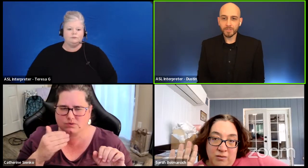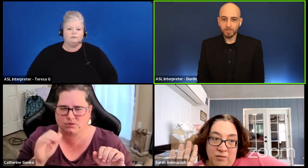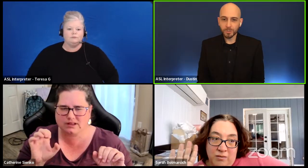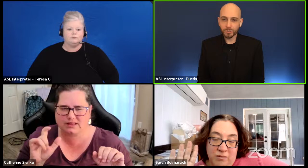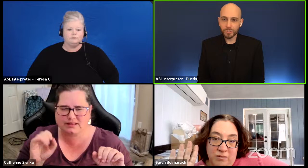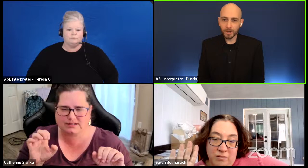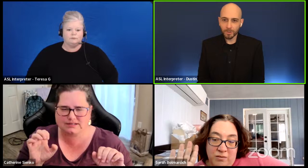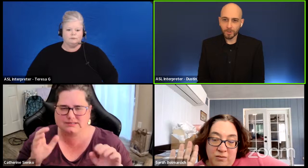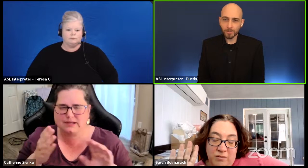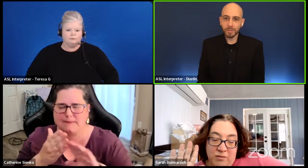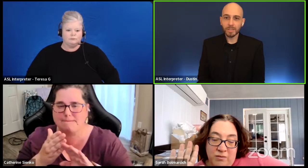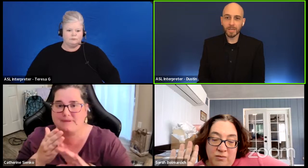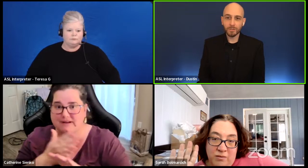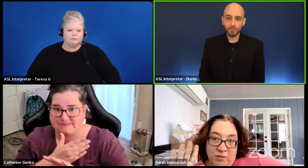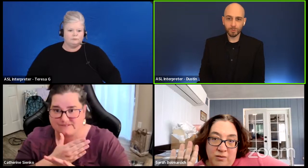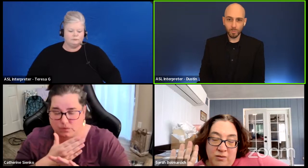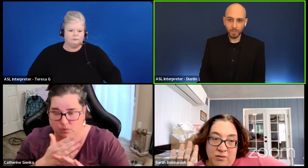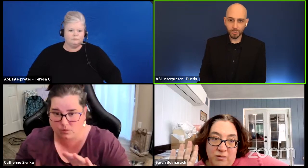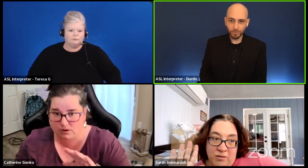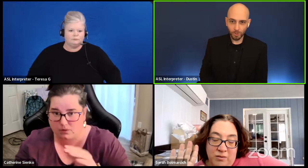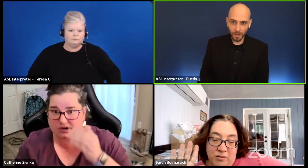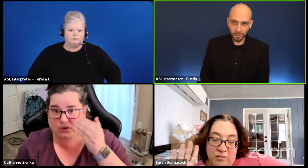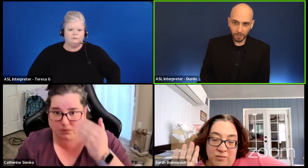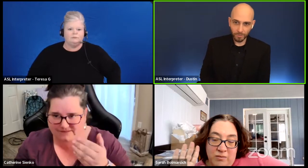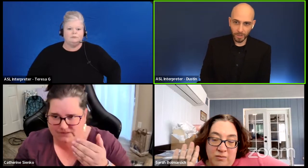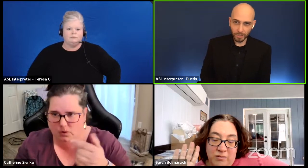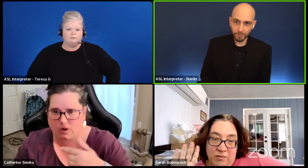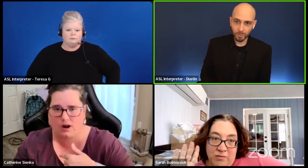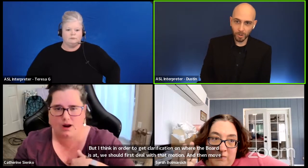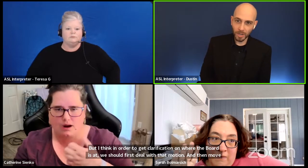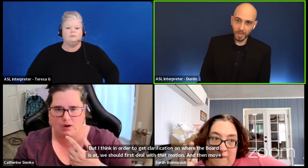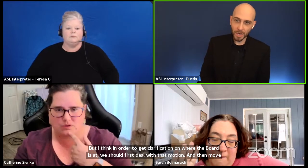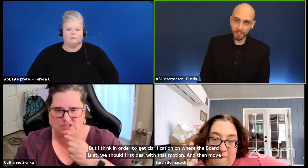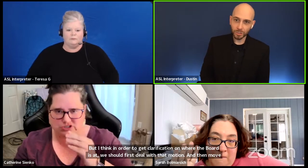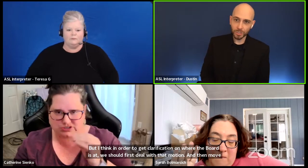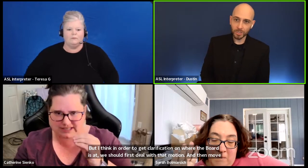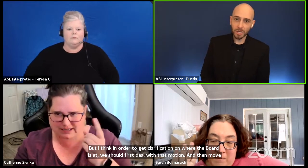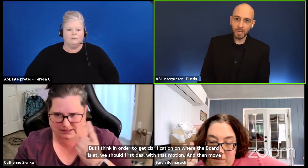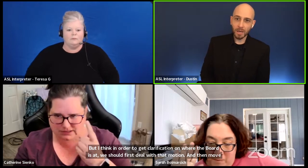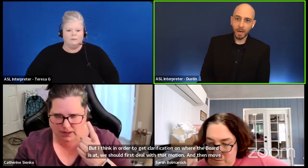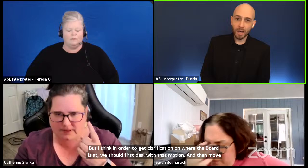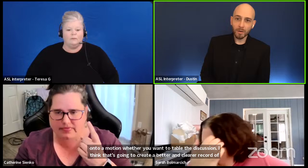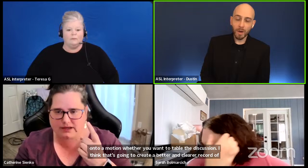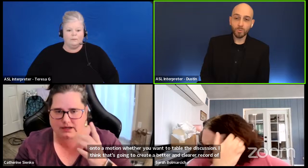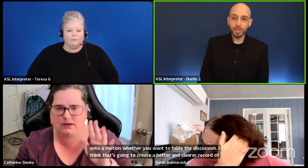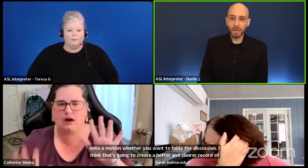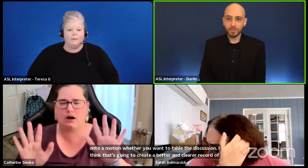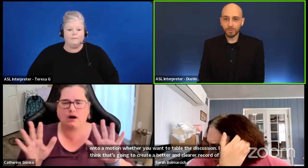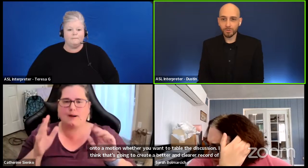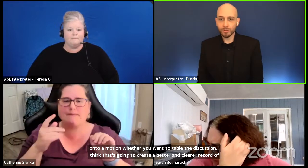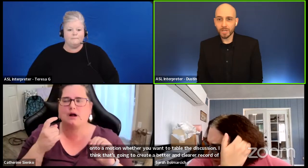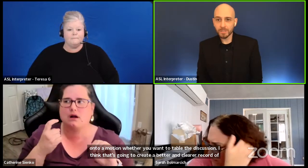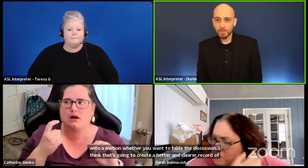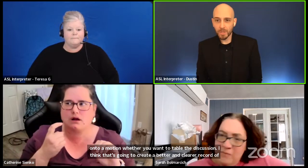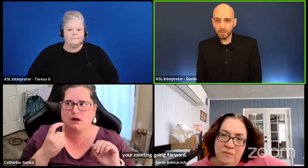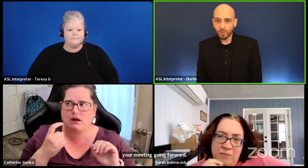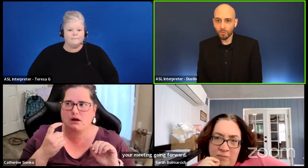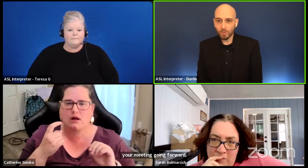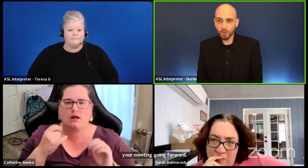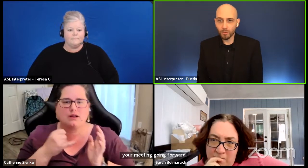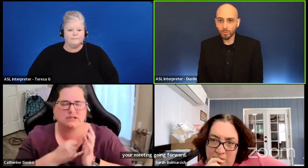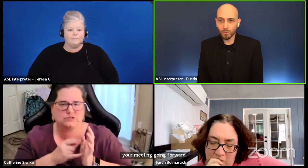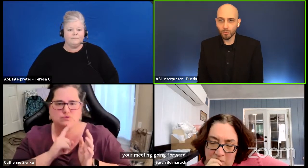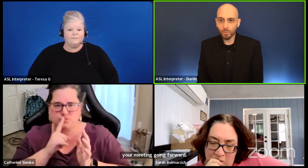Okay, this is Commissioner Cienko. Thank you so much for that clarification from our AAG. I would like to say